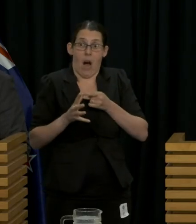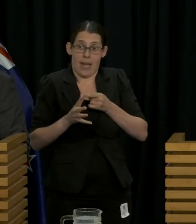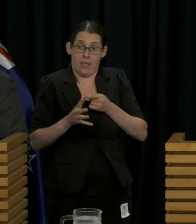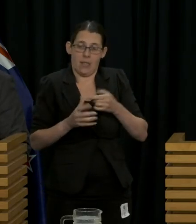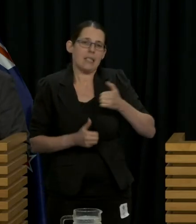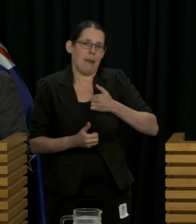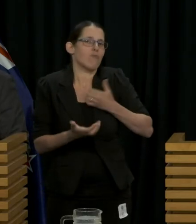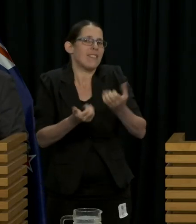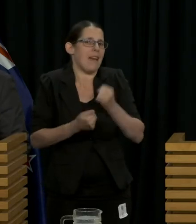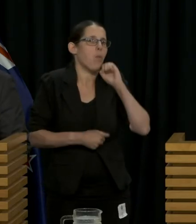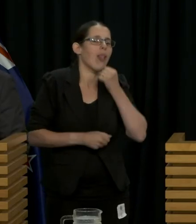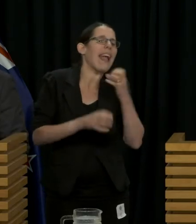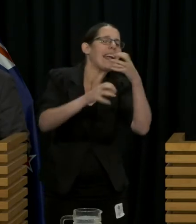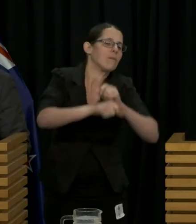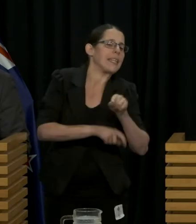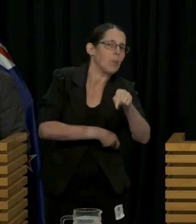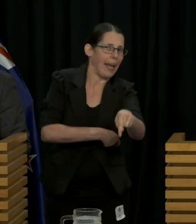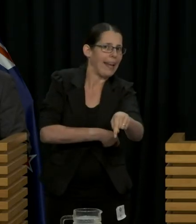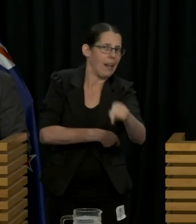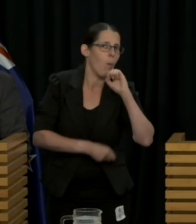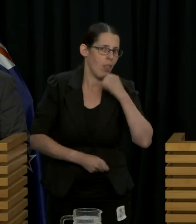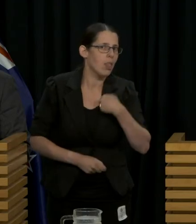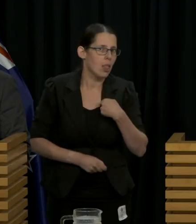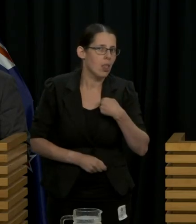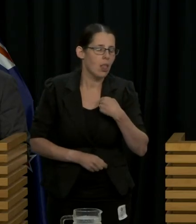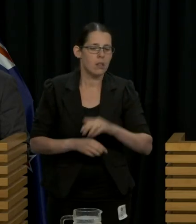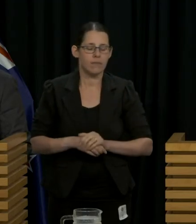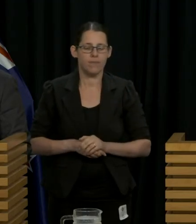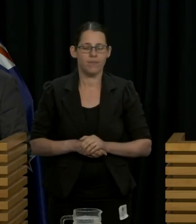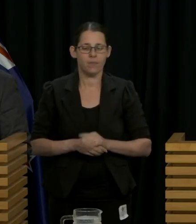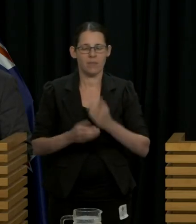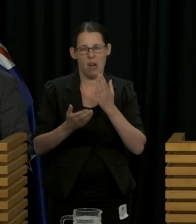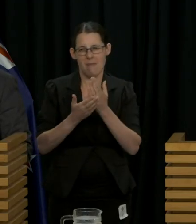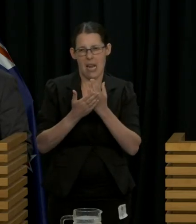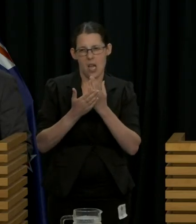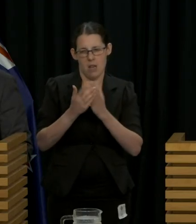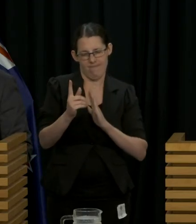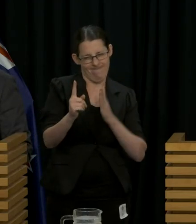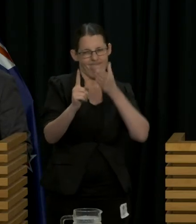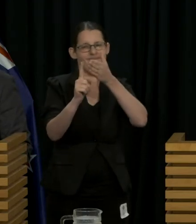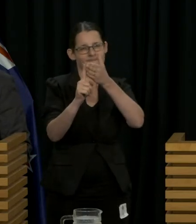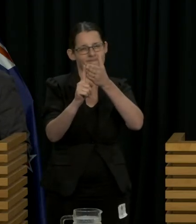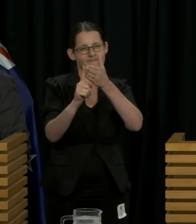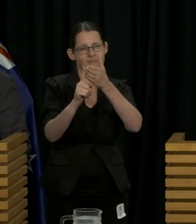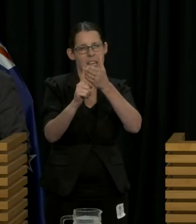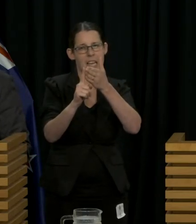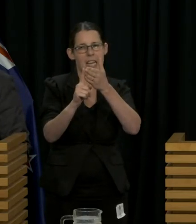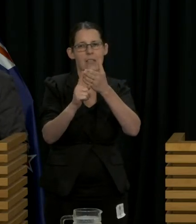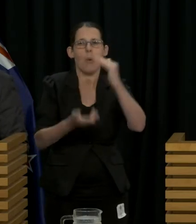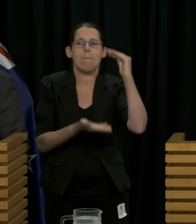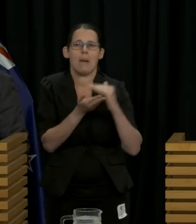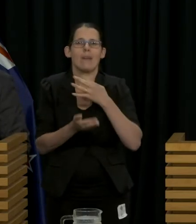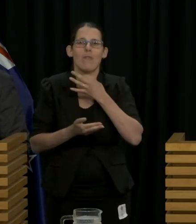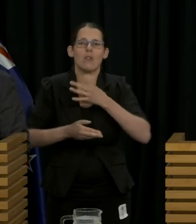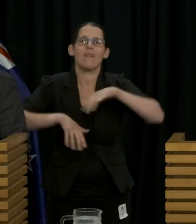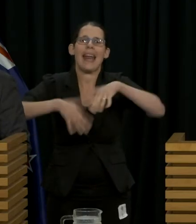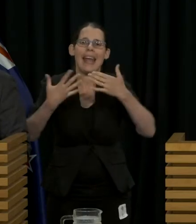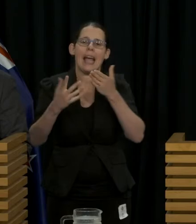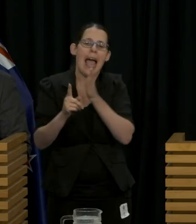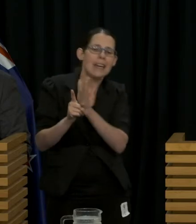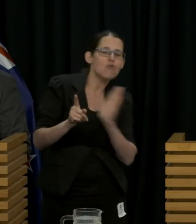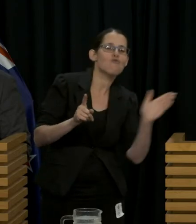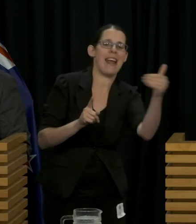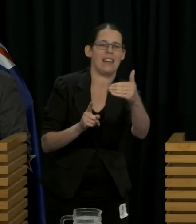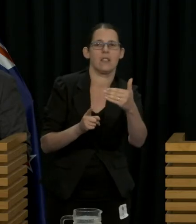week. Ultimately, our goal here is to minimise the risk of any indirect transmission from people who are in